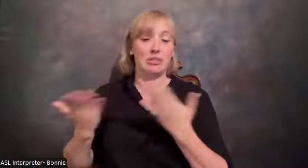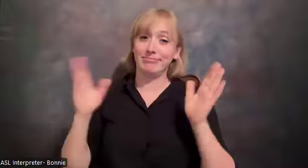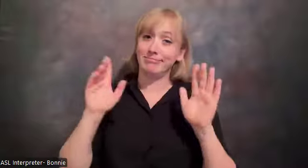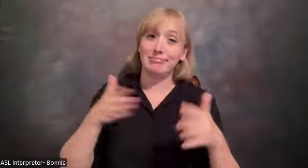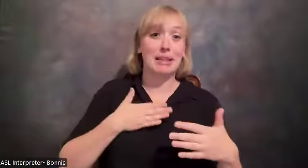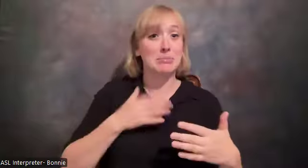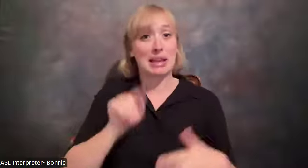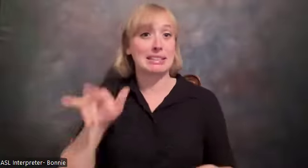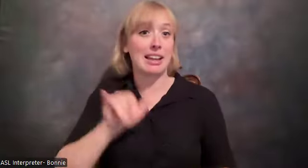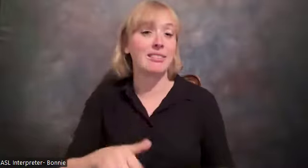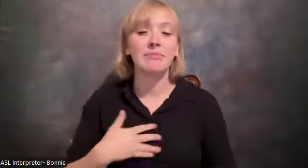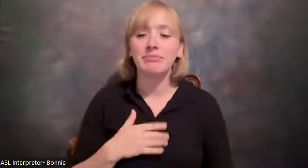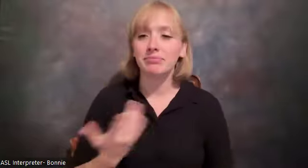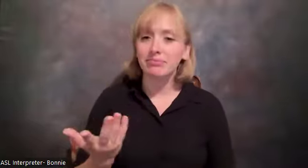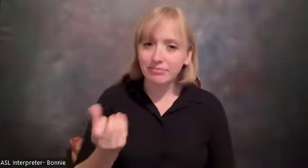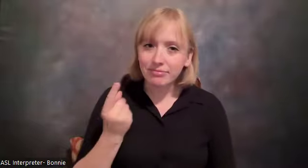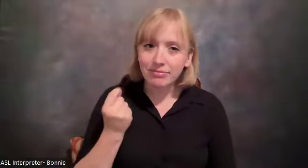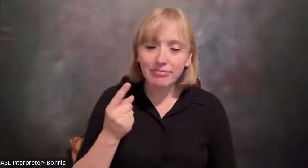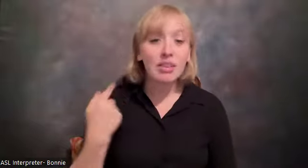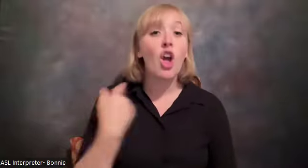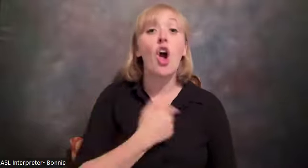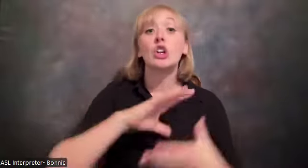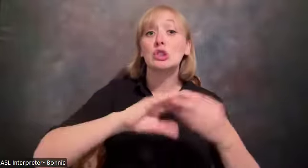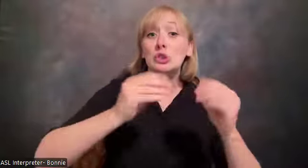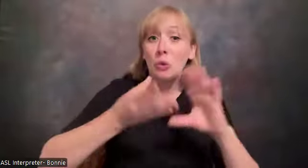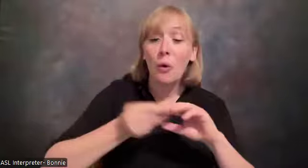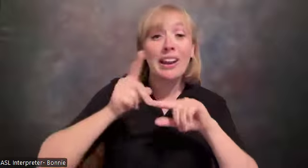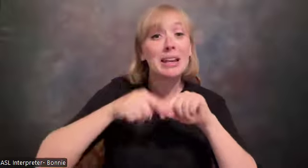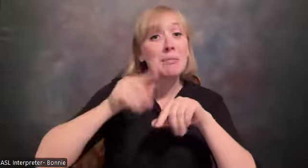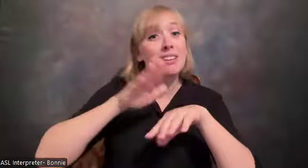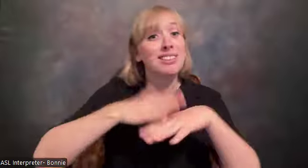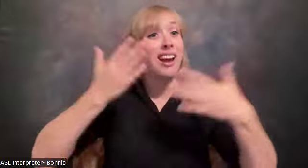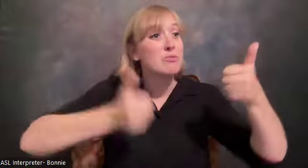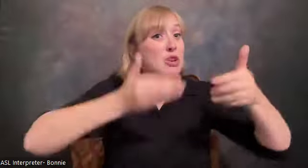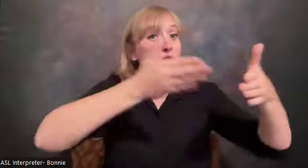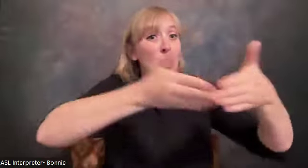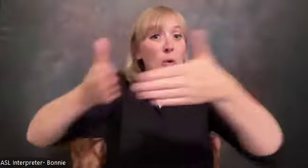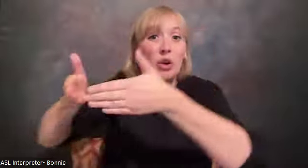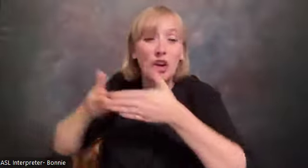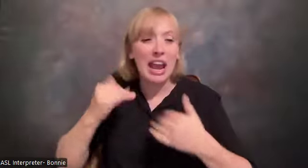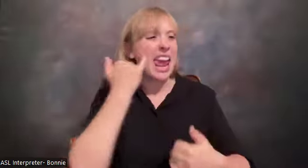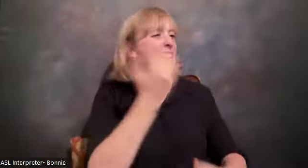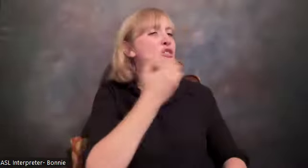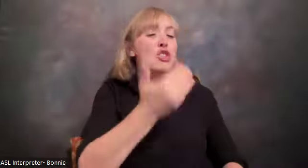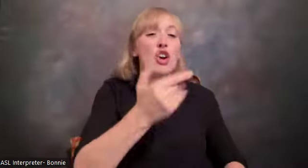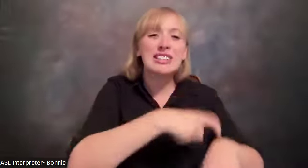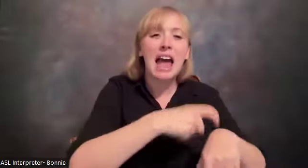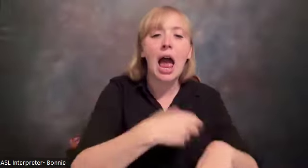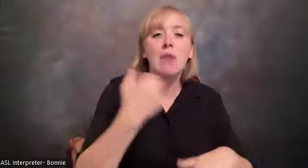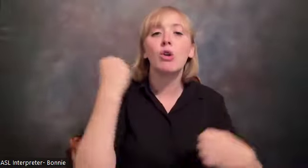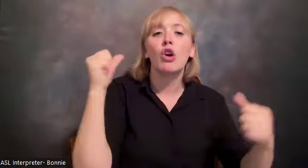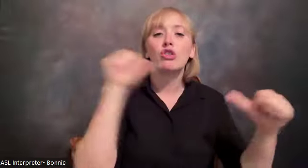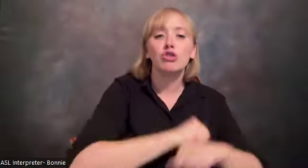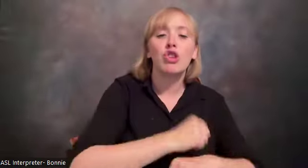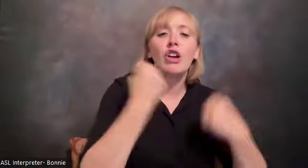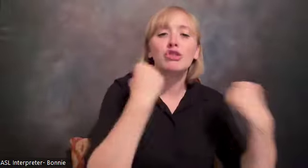So our stories are very different based upon which corner we're drinking in, right? If you're in the good time corner, get a lot of DUIs, right? Got to get to the next bar. It's